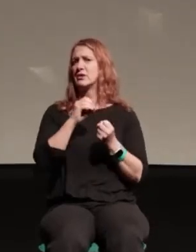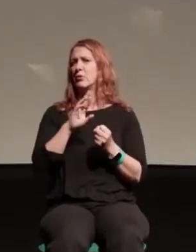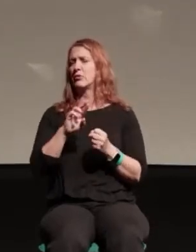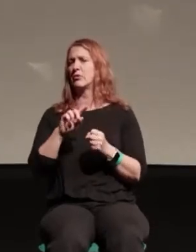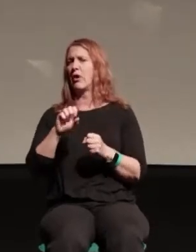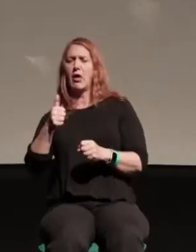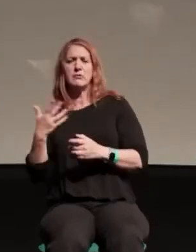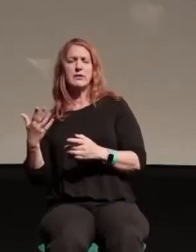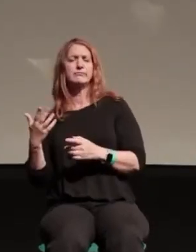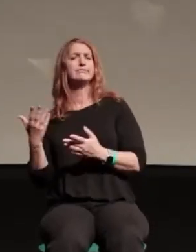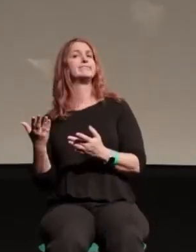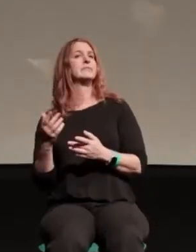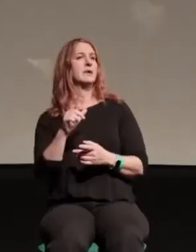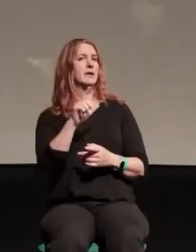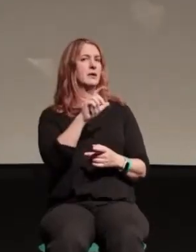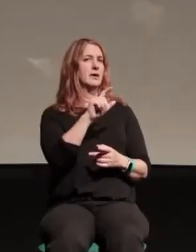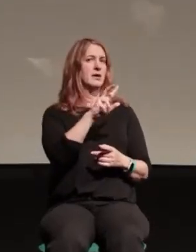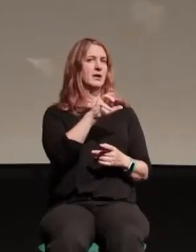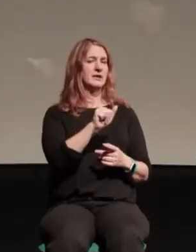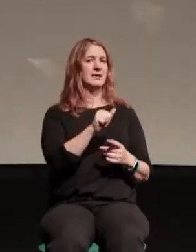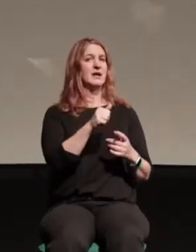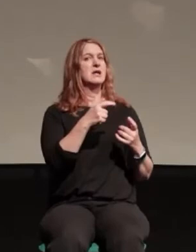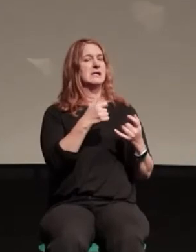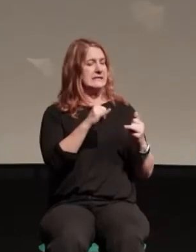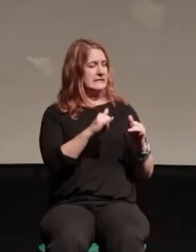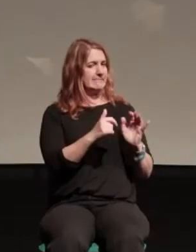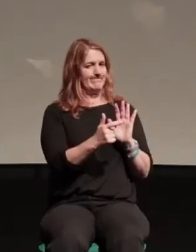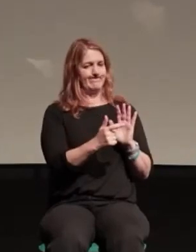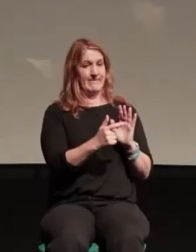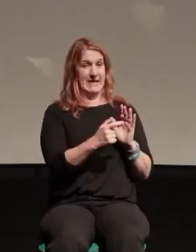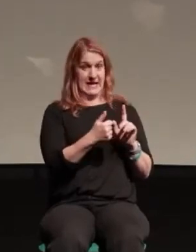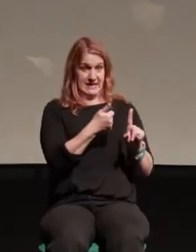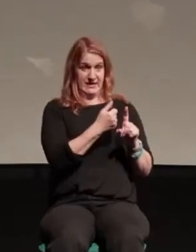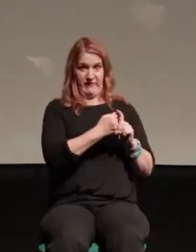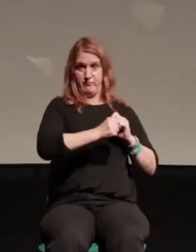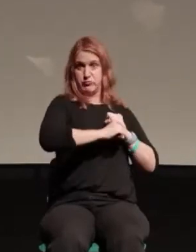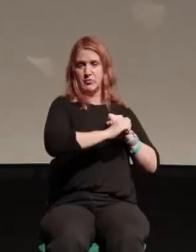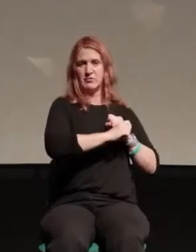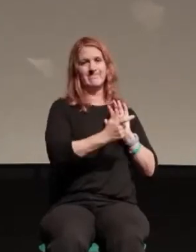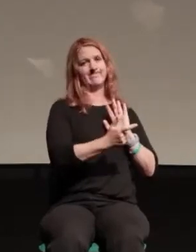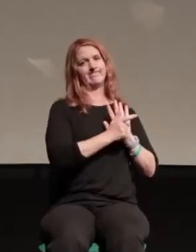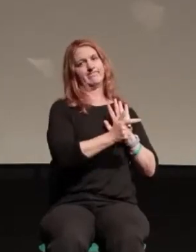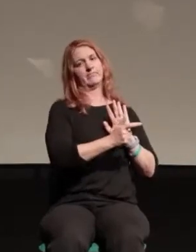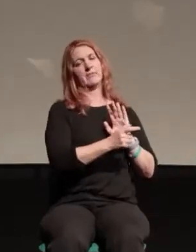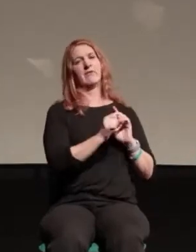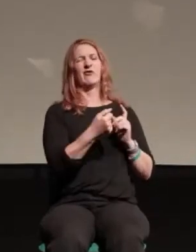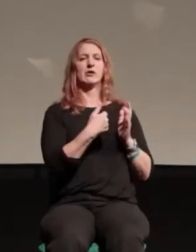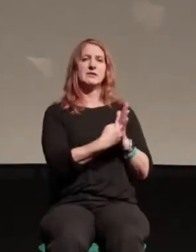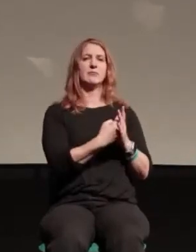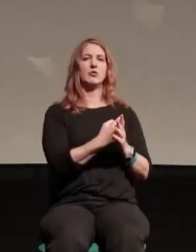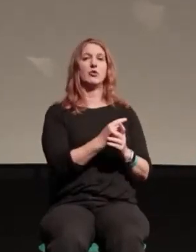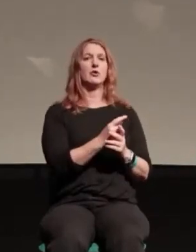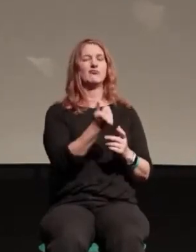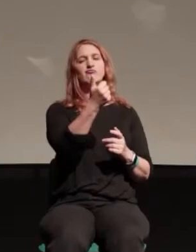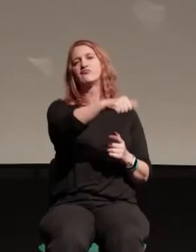Yeah, so we still would not allow films that are that we see as self-promotional. So films we've said no to, for instance, would be one that